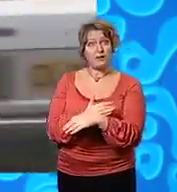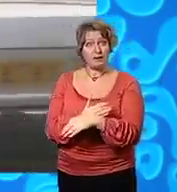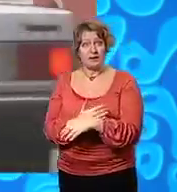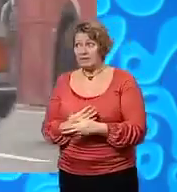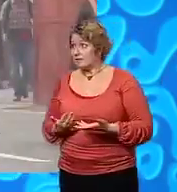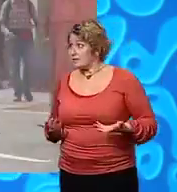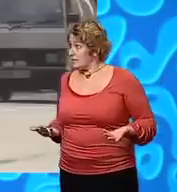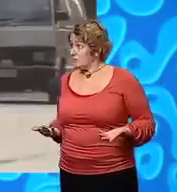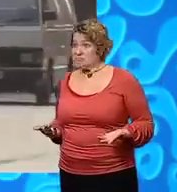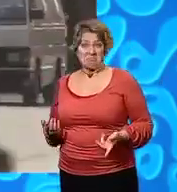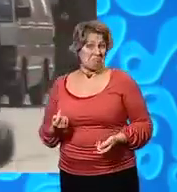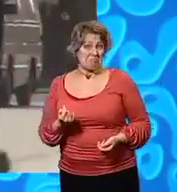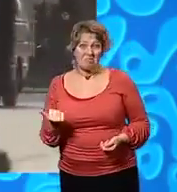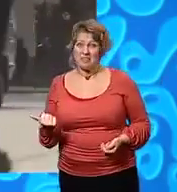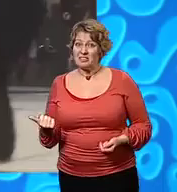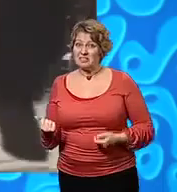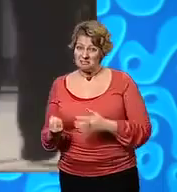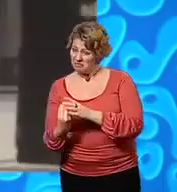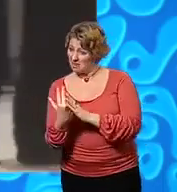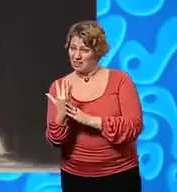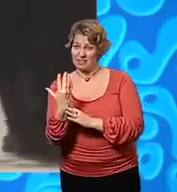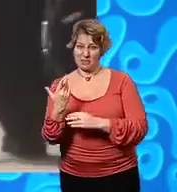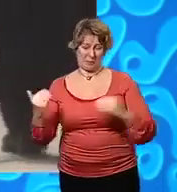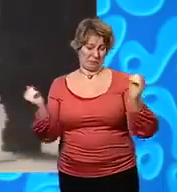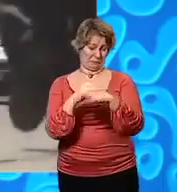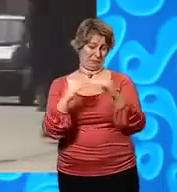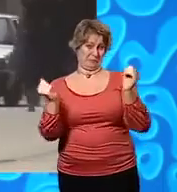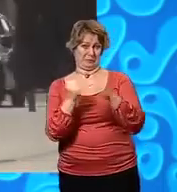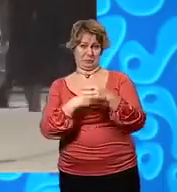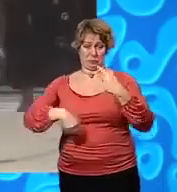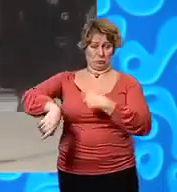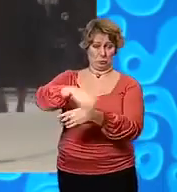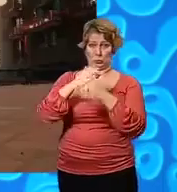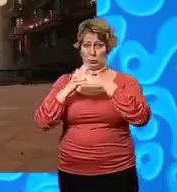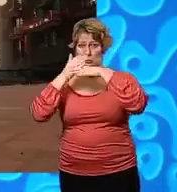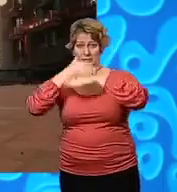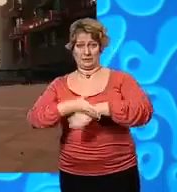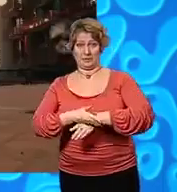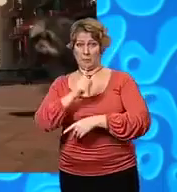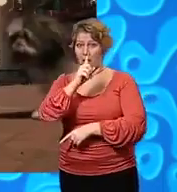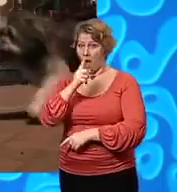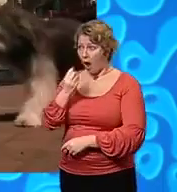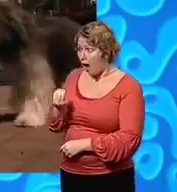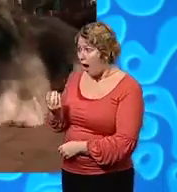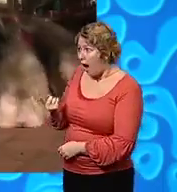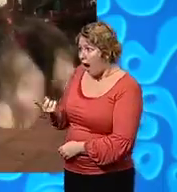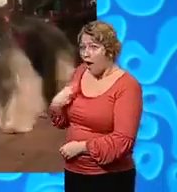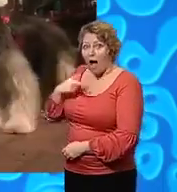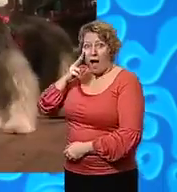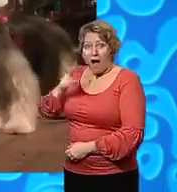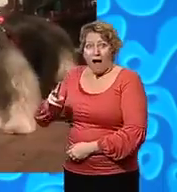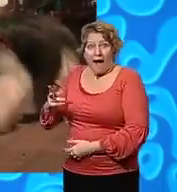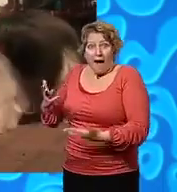way. Nothing much is growing in the busy city, except a little plant we